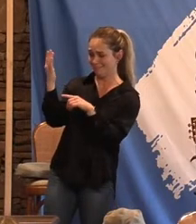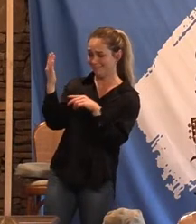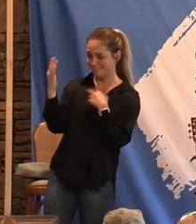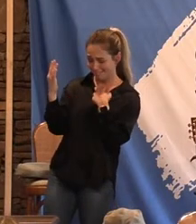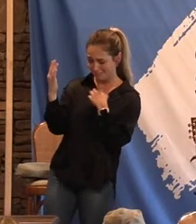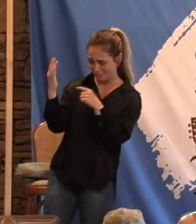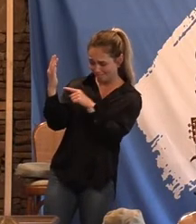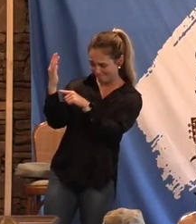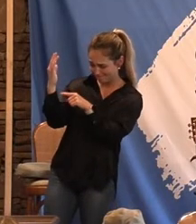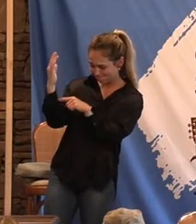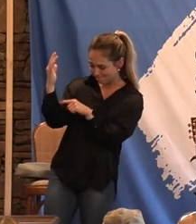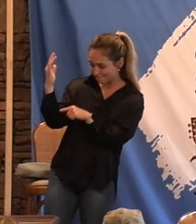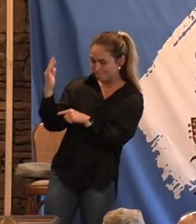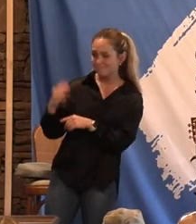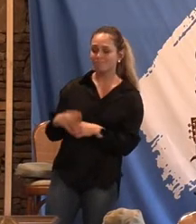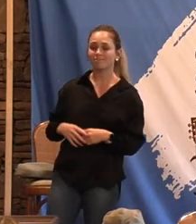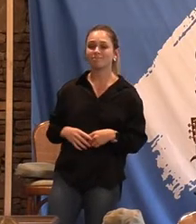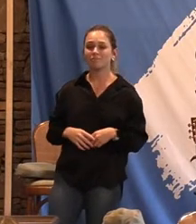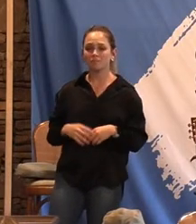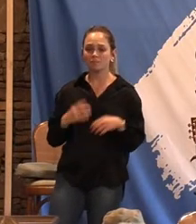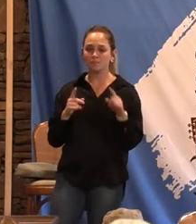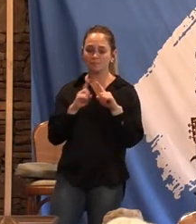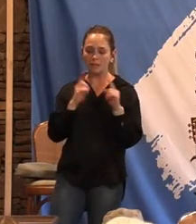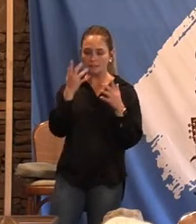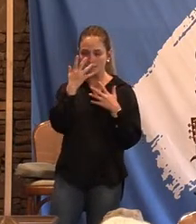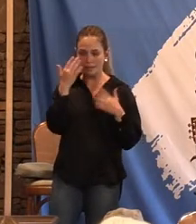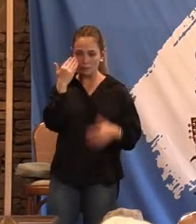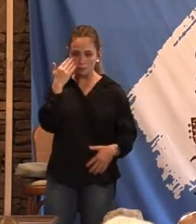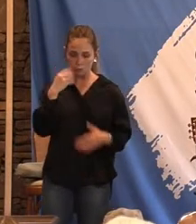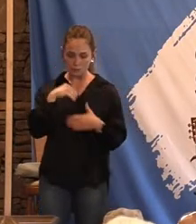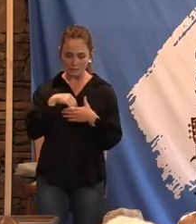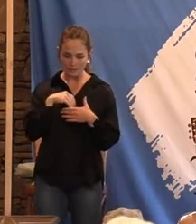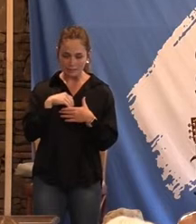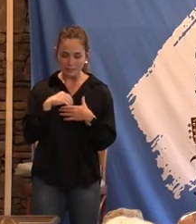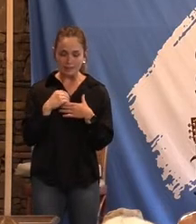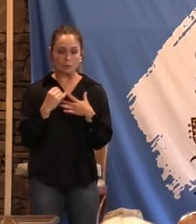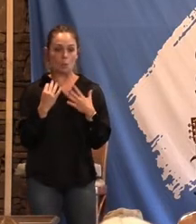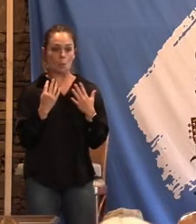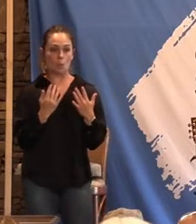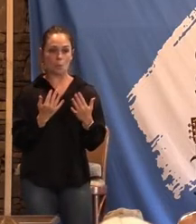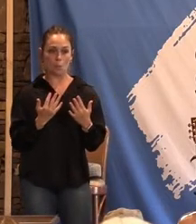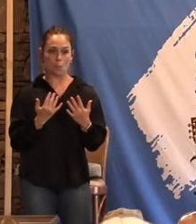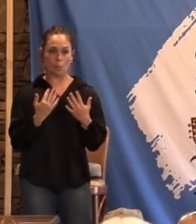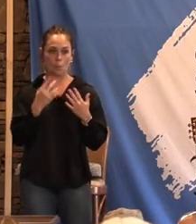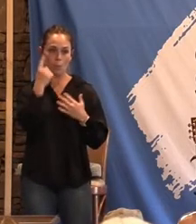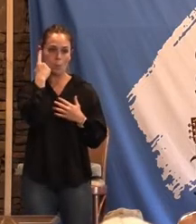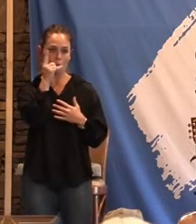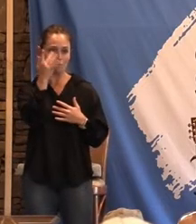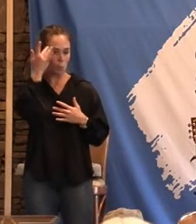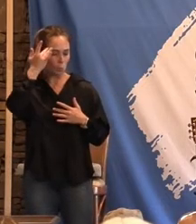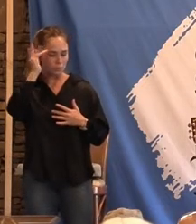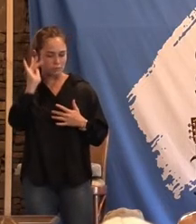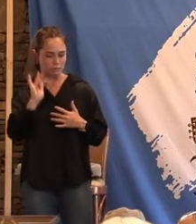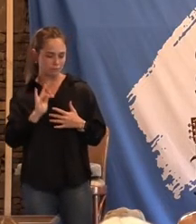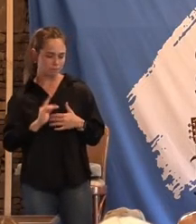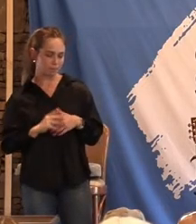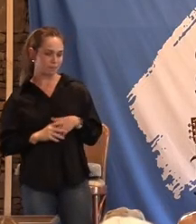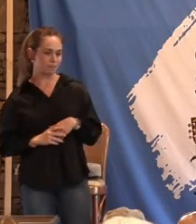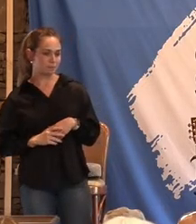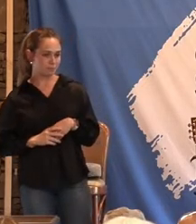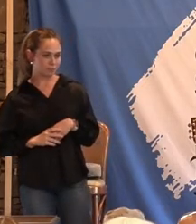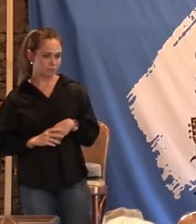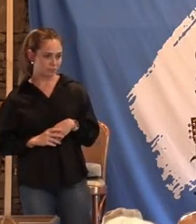Tiger." But Mr. Tiger knew that he was waiting on his wisdom.